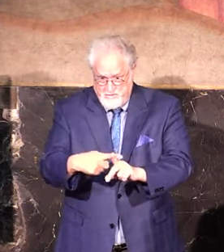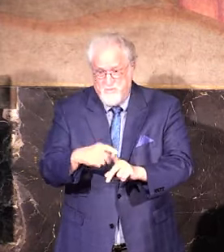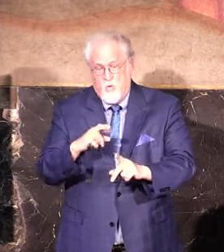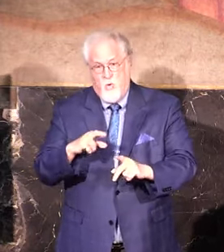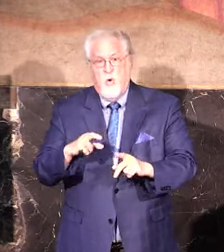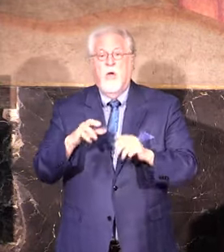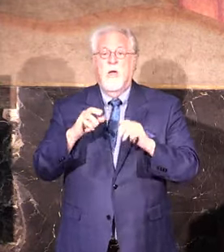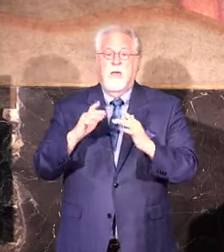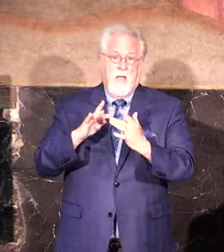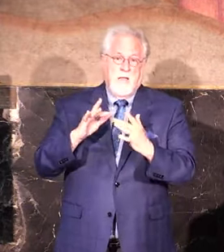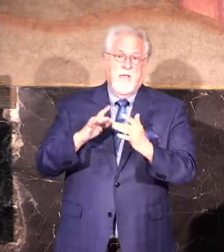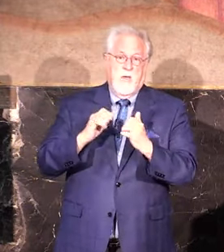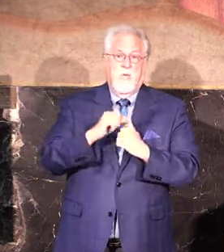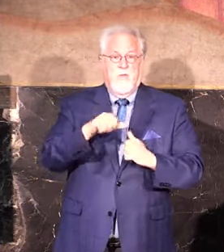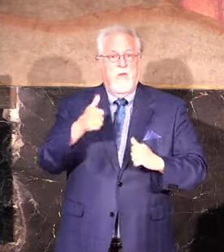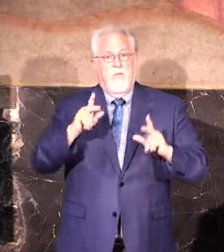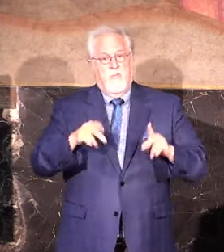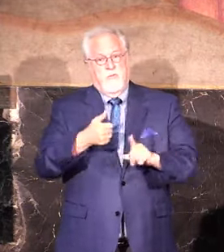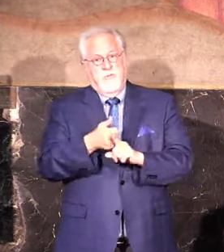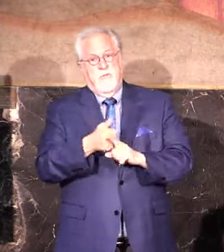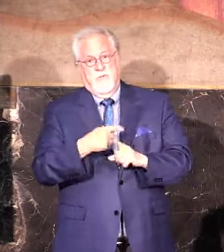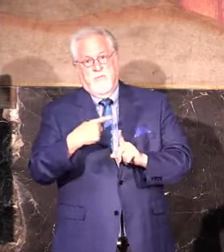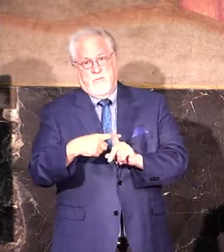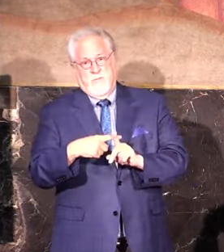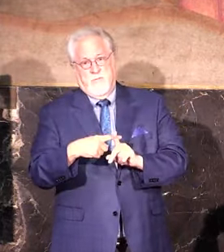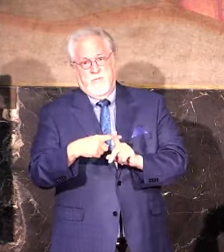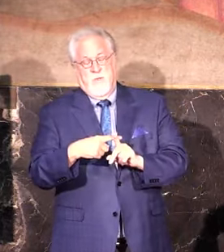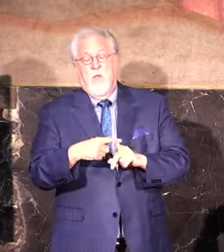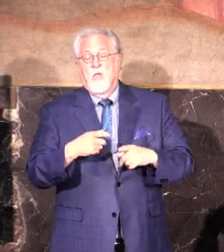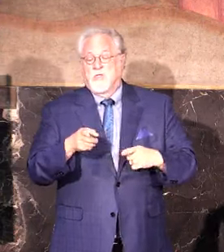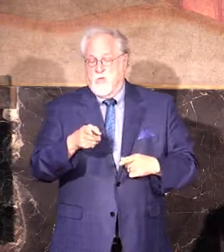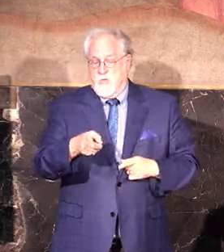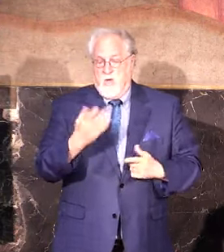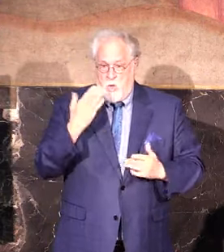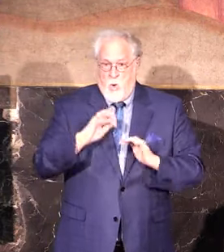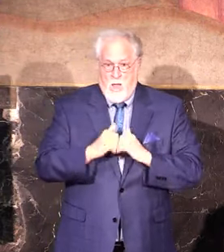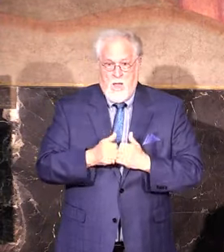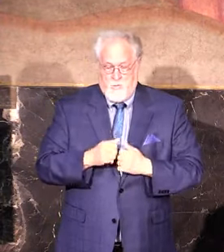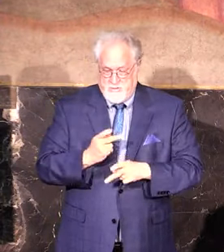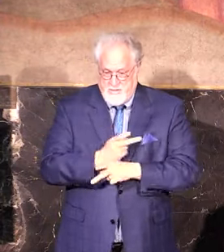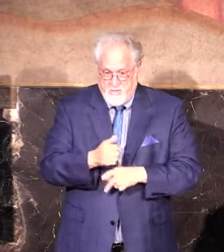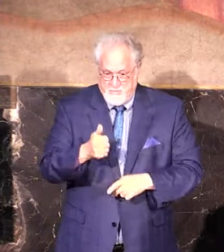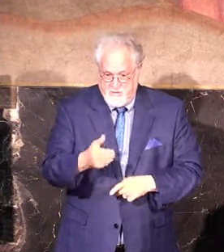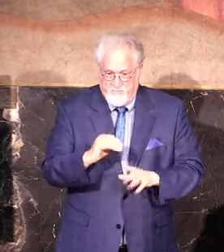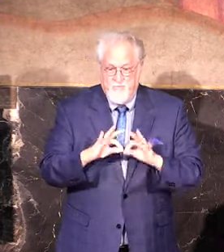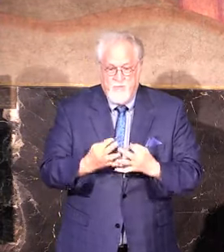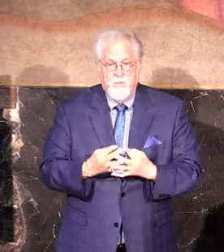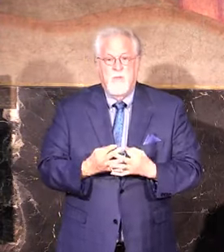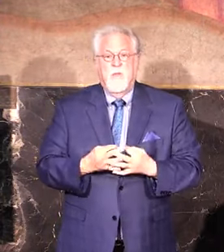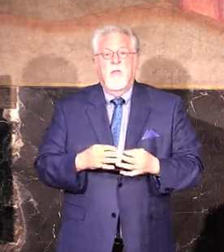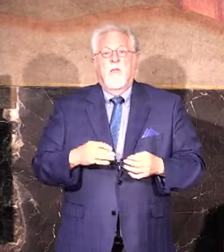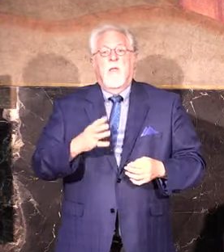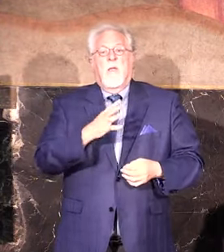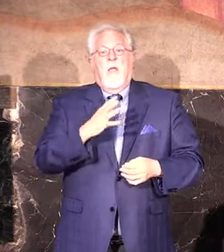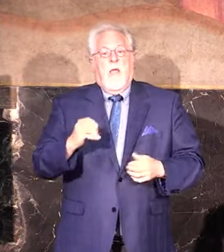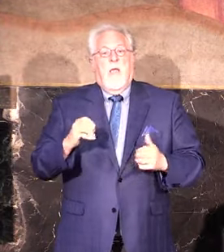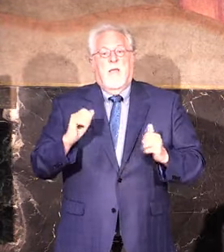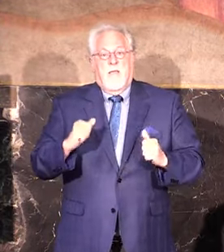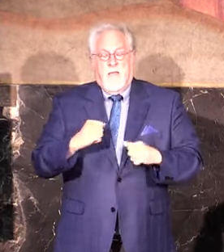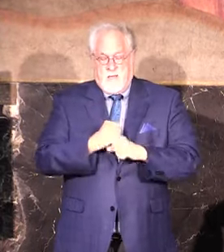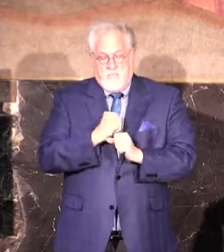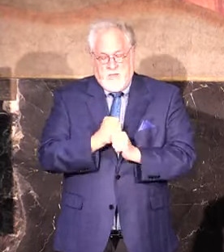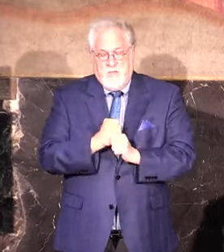that they came into contact with someone who was positive so they know how to take care of themselves and their families. And can make